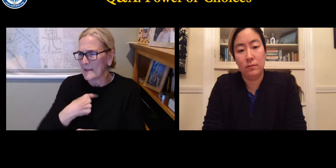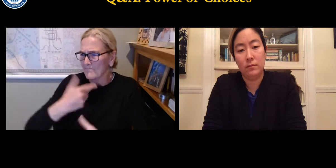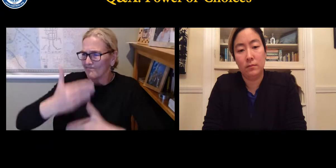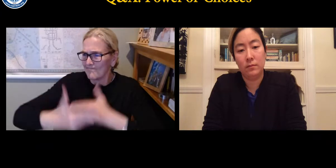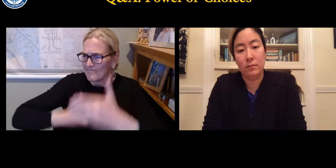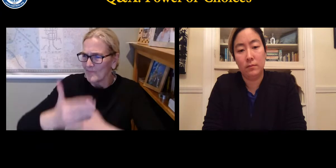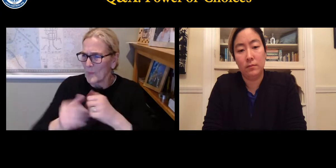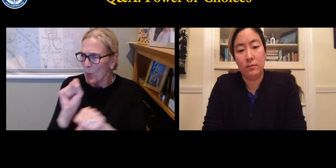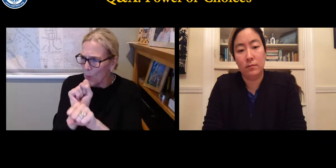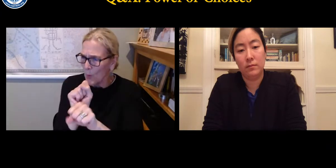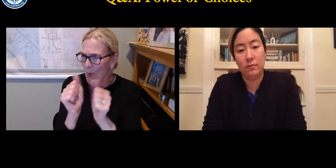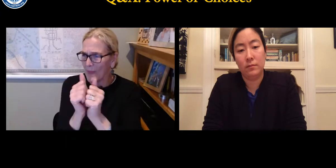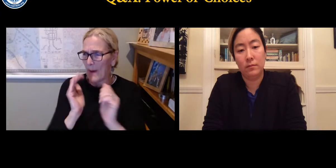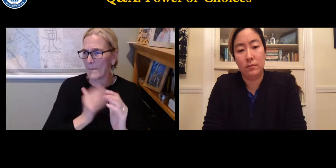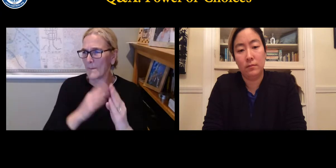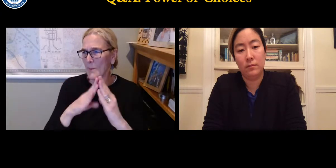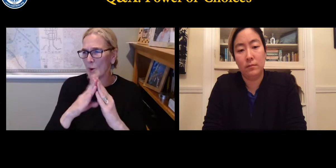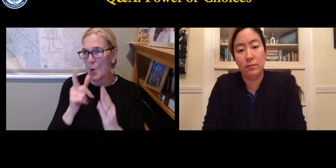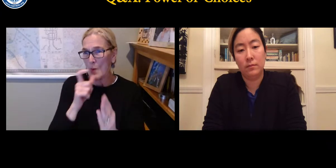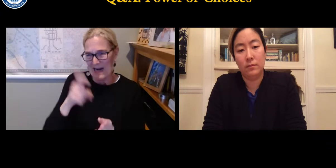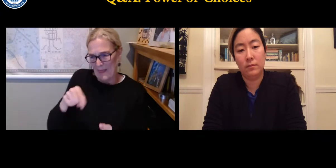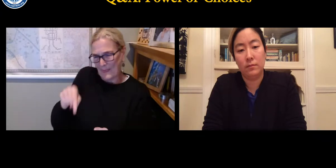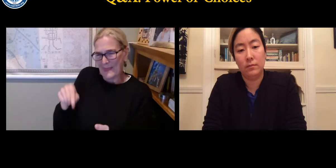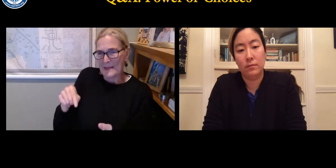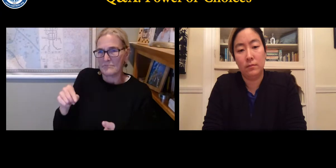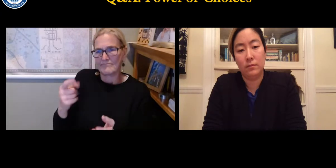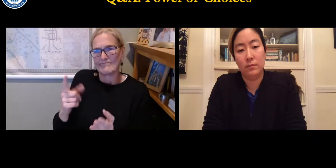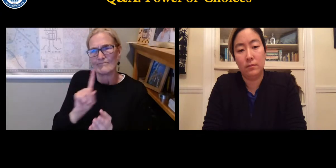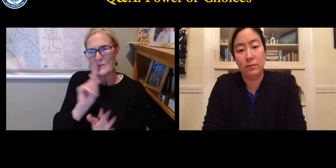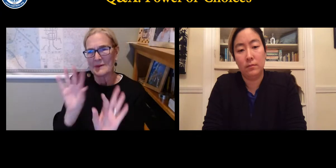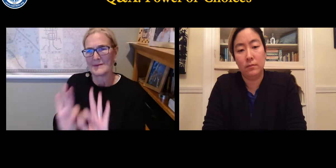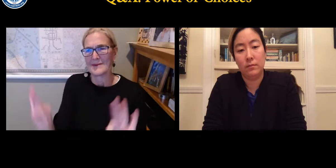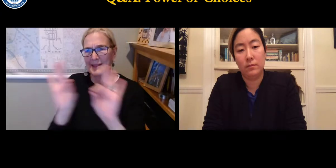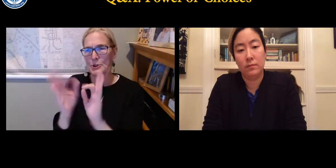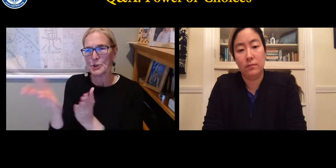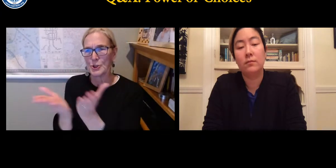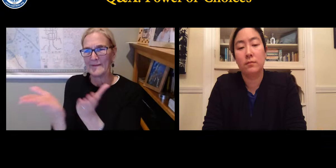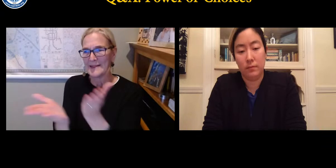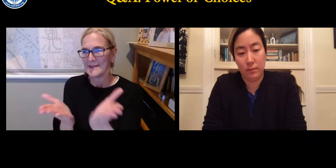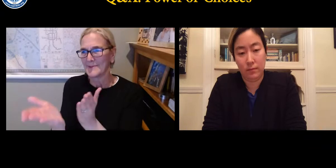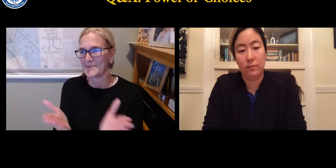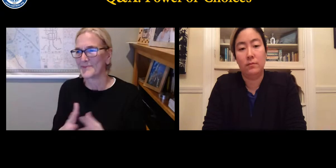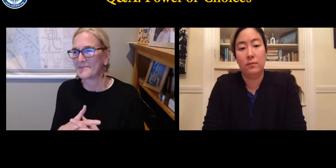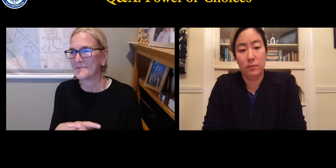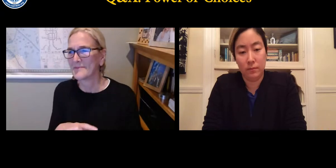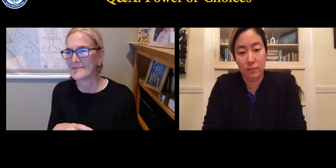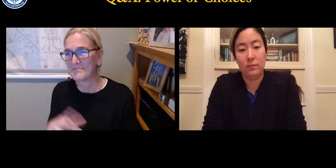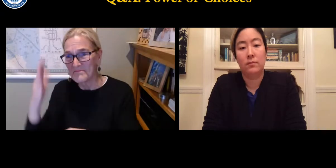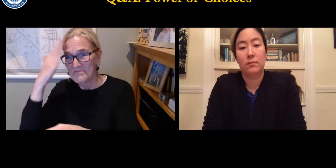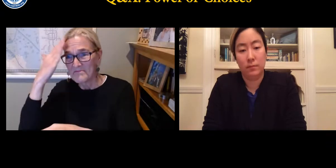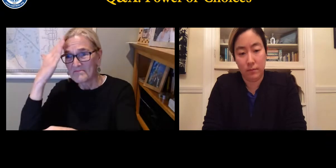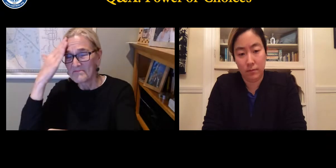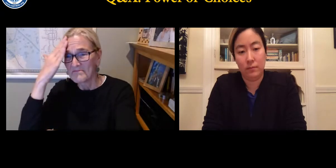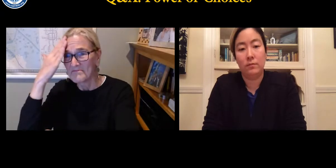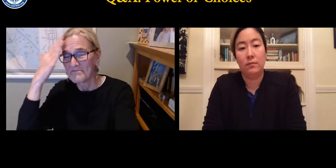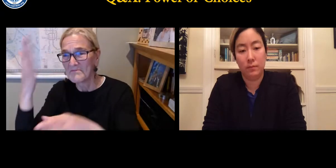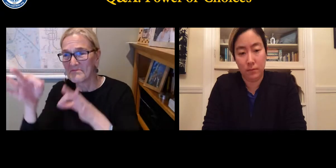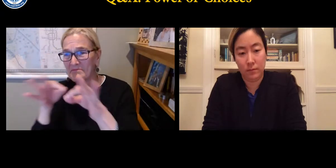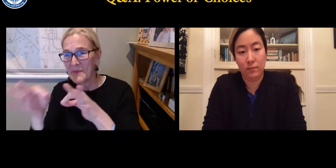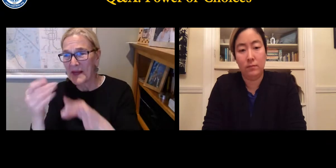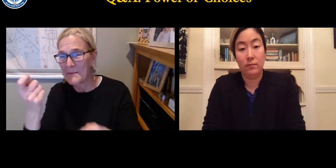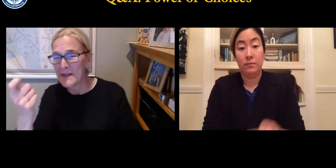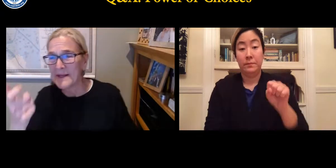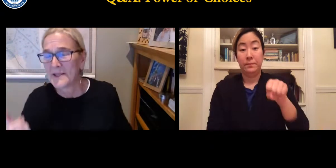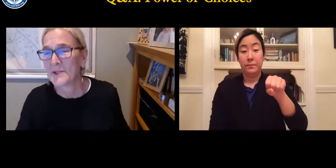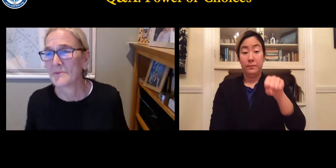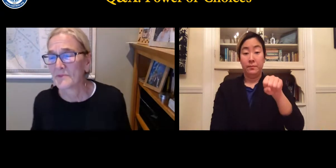SMS, RTT, and TRS. I hope that the information mentioned is helpful to you as we work with our community who